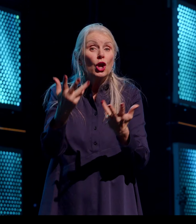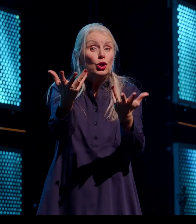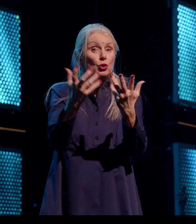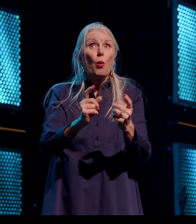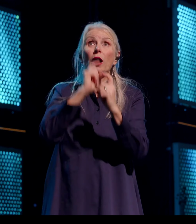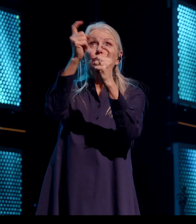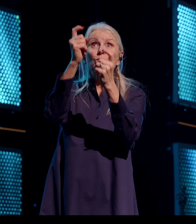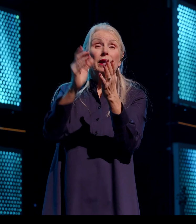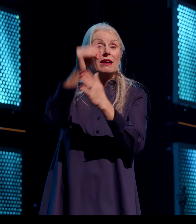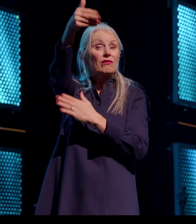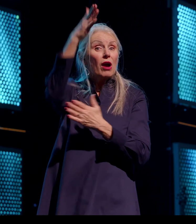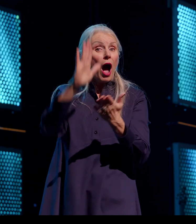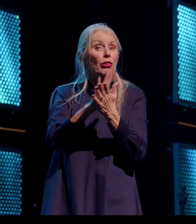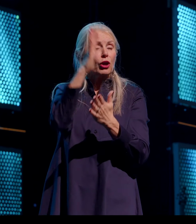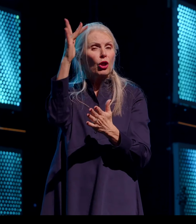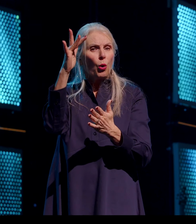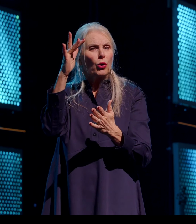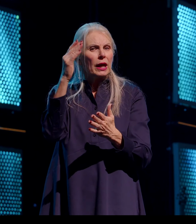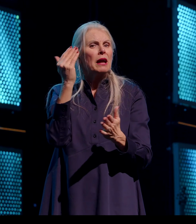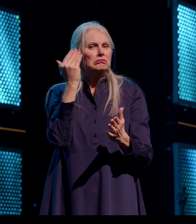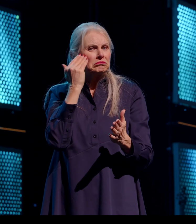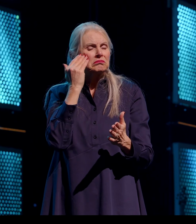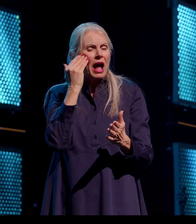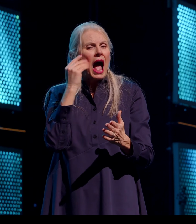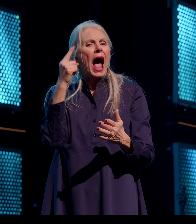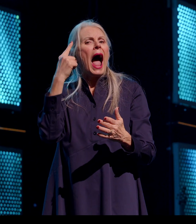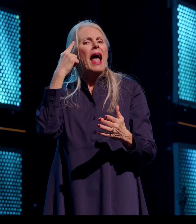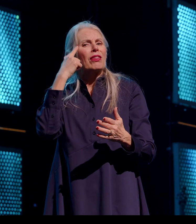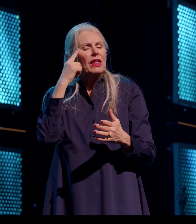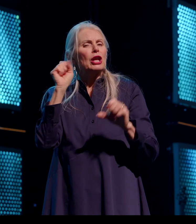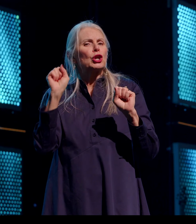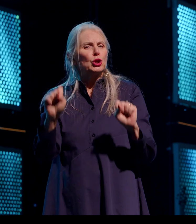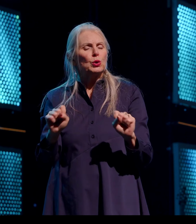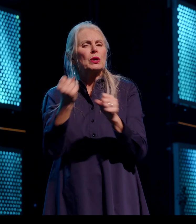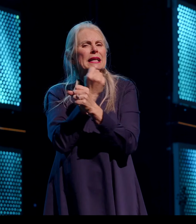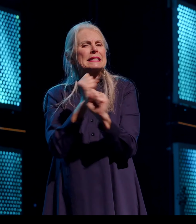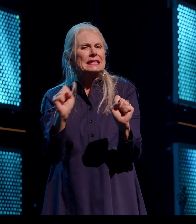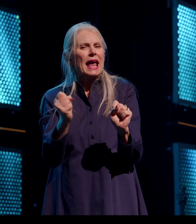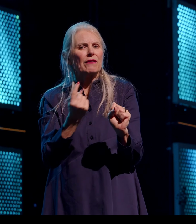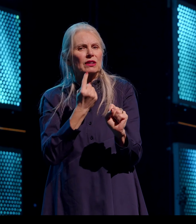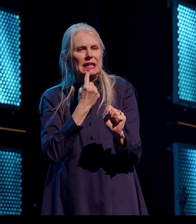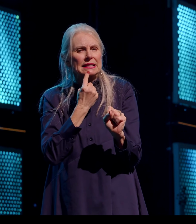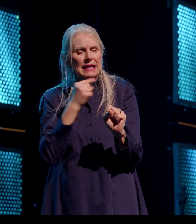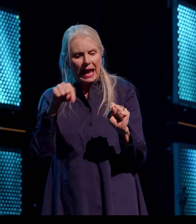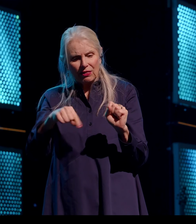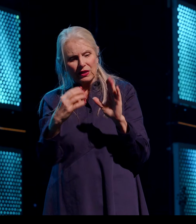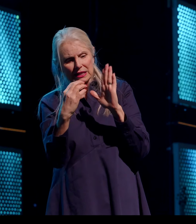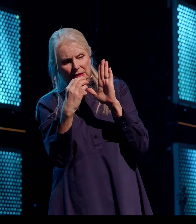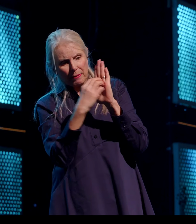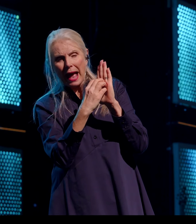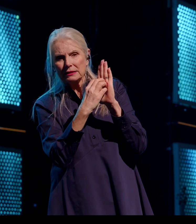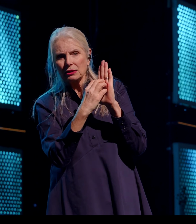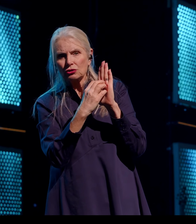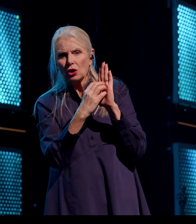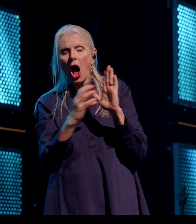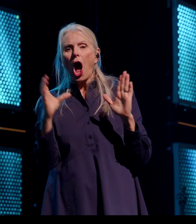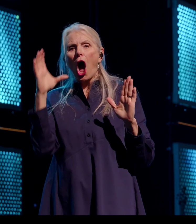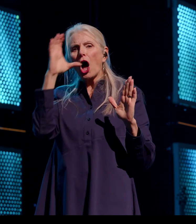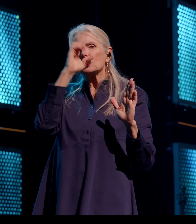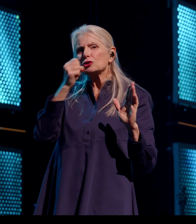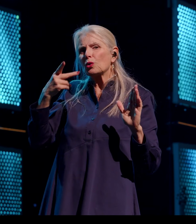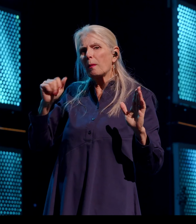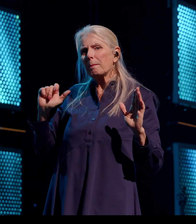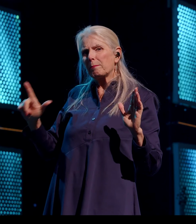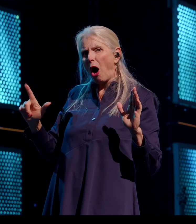glory. I think we can safely assume in this passage, I don't think I'm reading into the text, but I think we can safely assume that Paul, Silas,